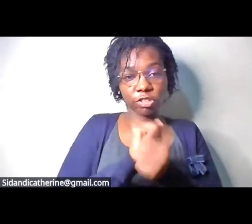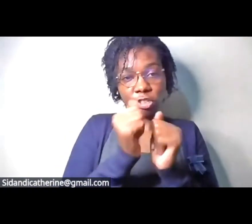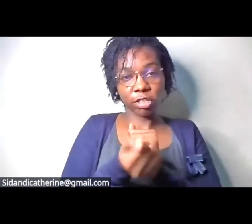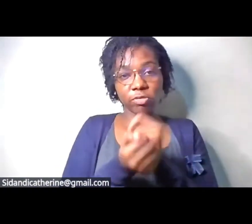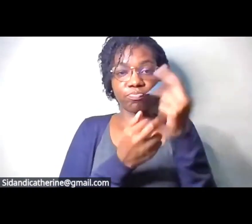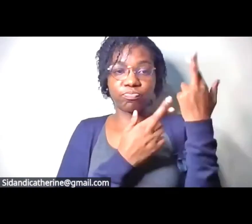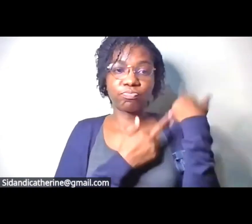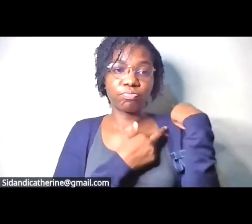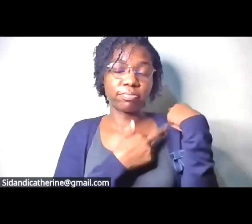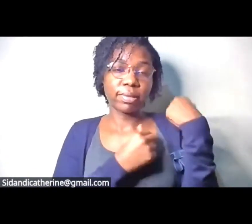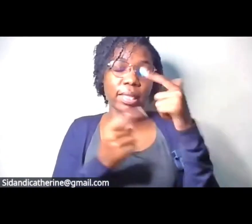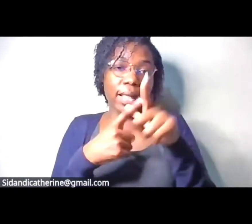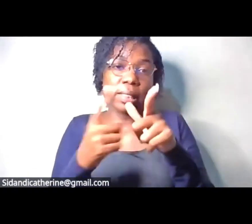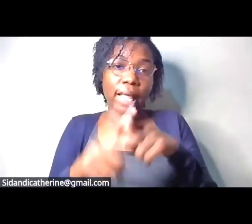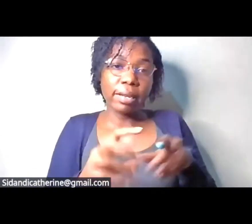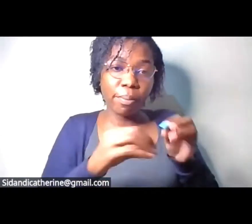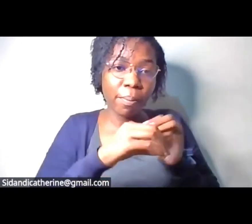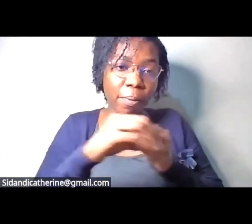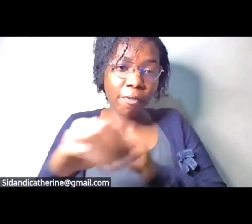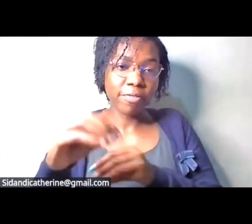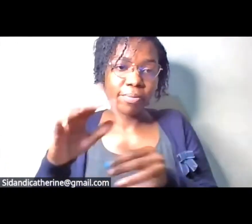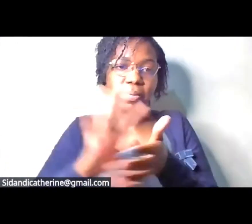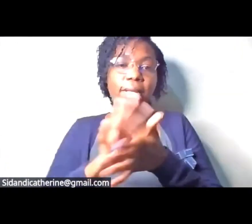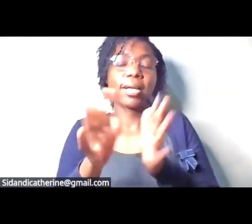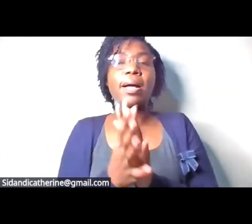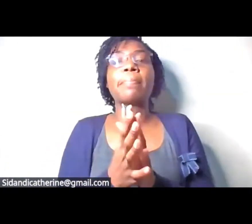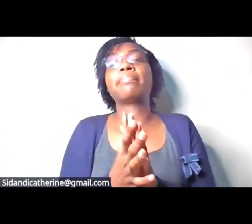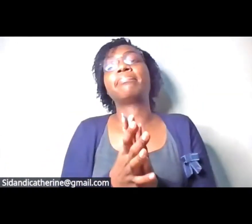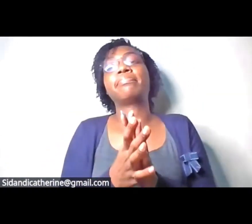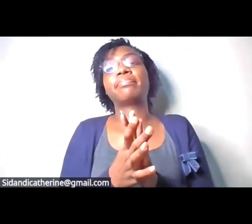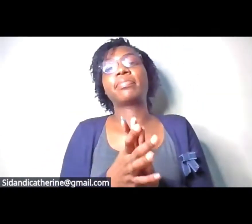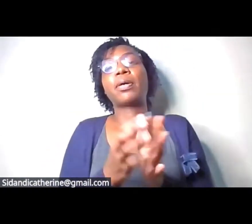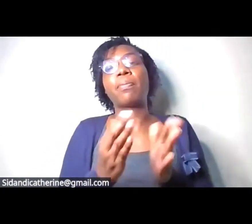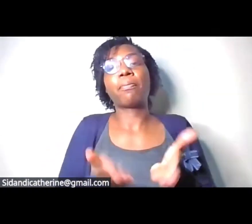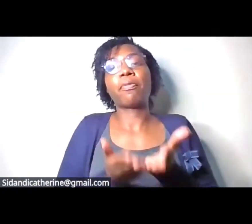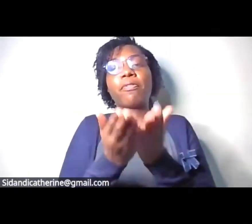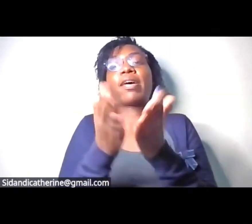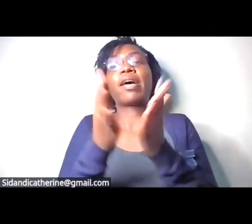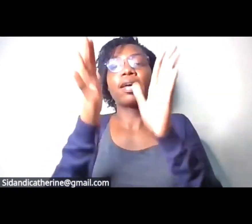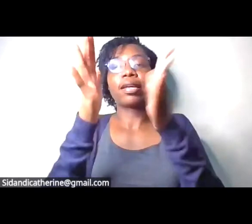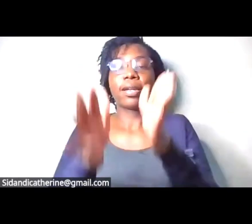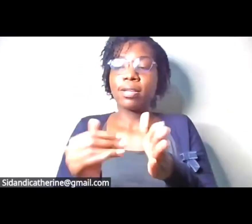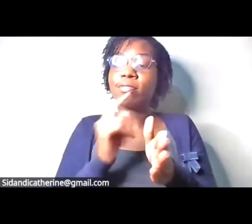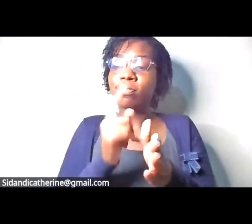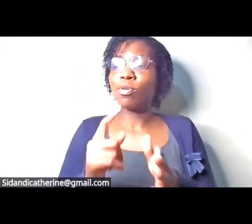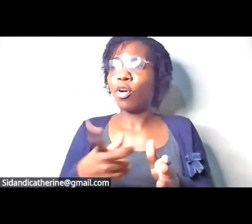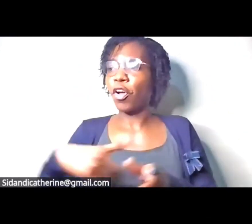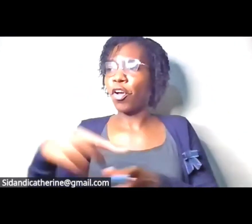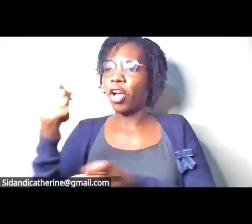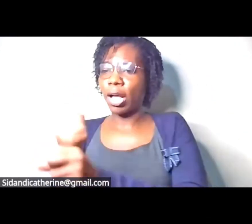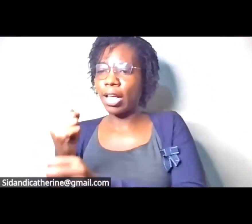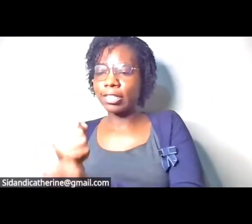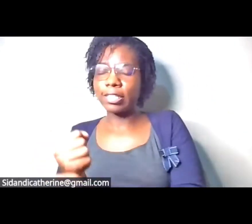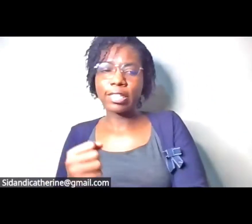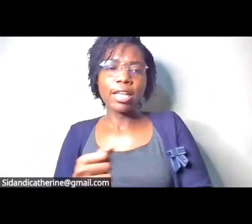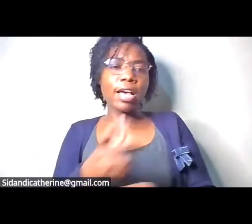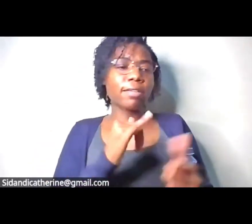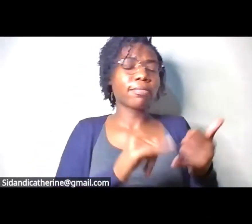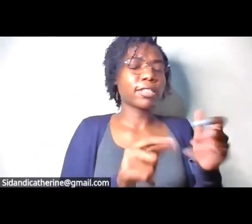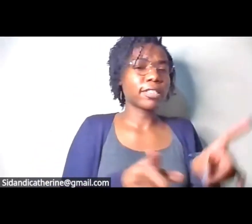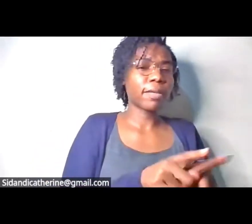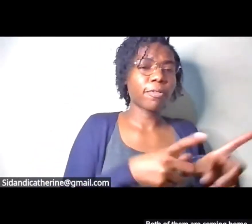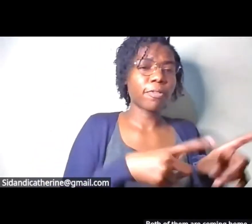also becoming a breadwinner. Both of them are coming home, and then you'll find, and I think, Grace, maybe I can put it this